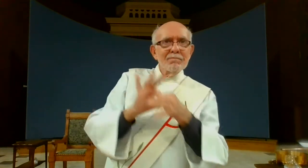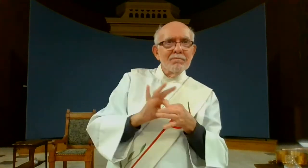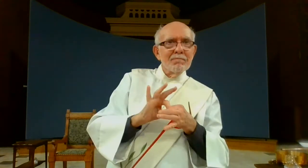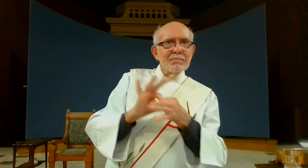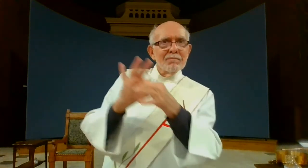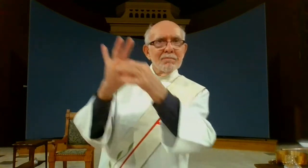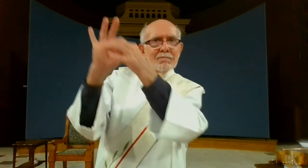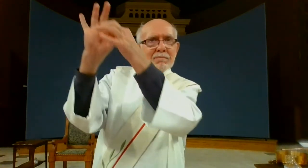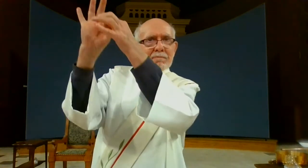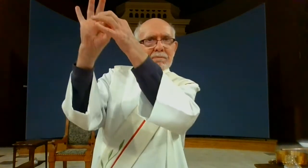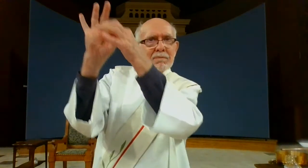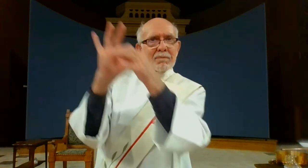connected to God.